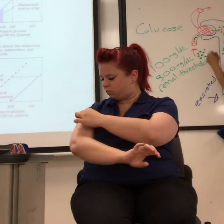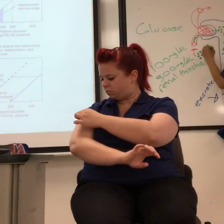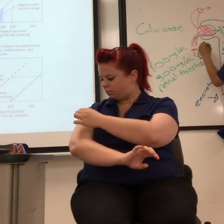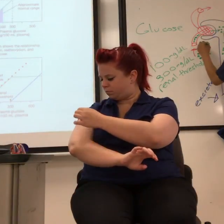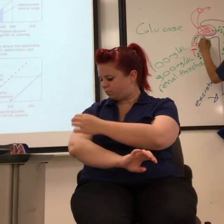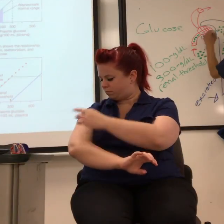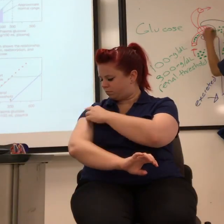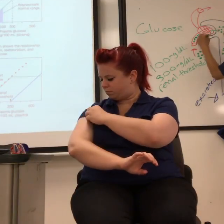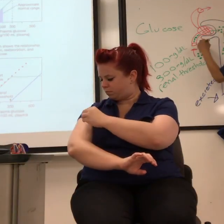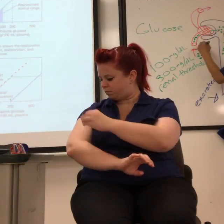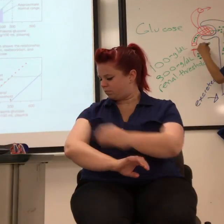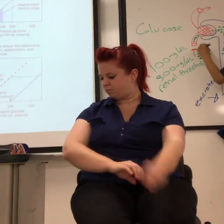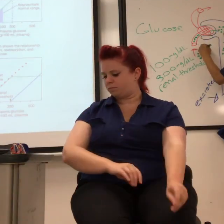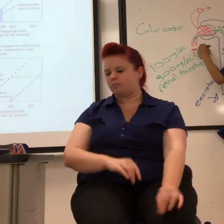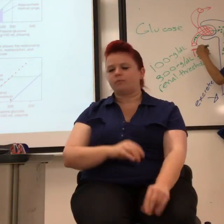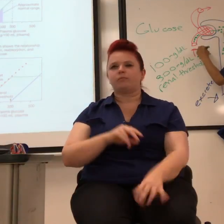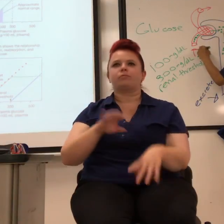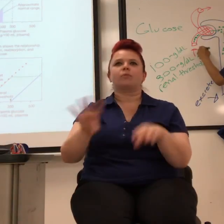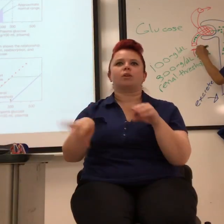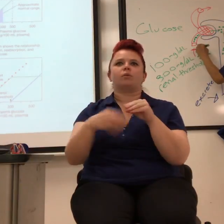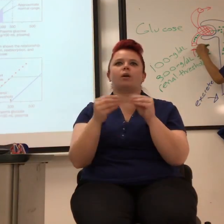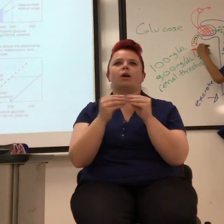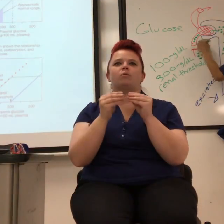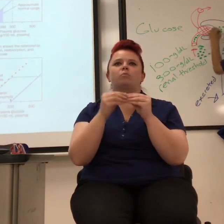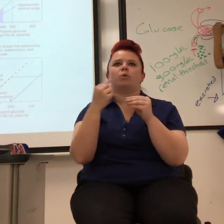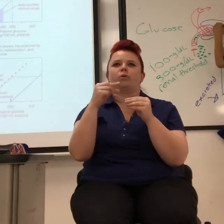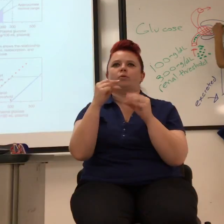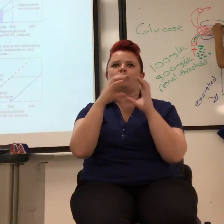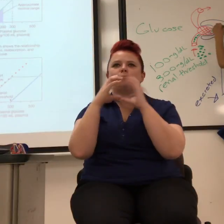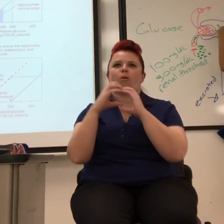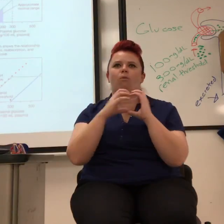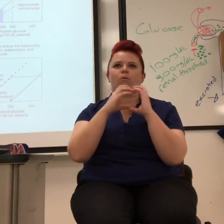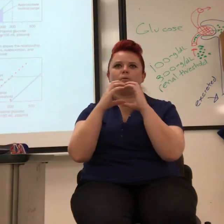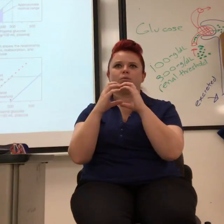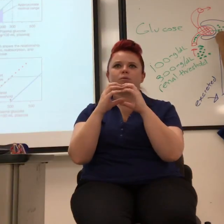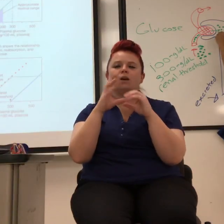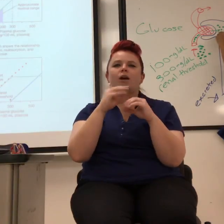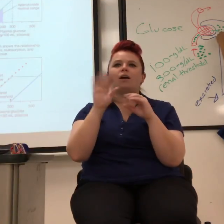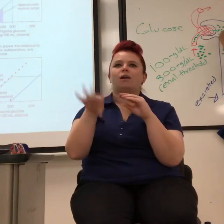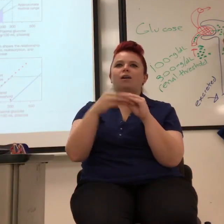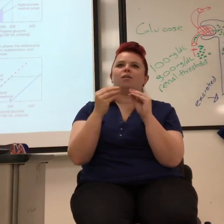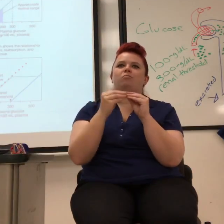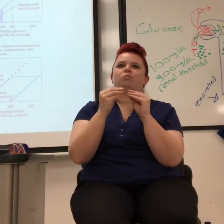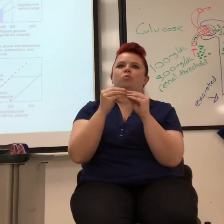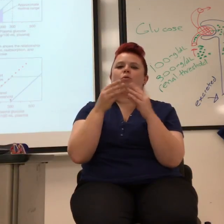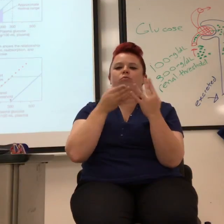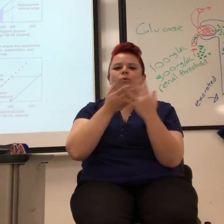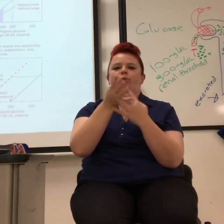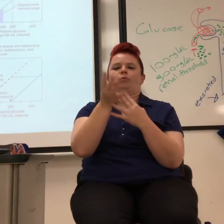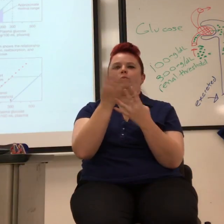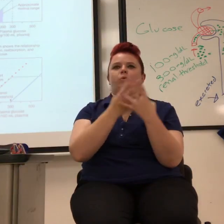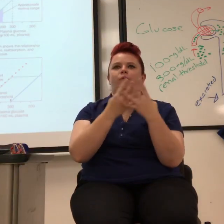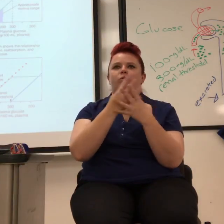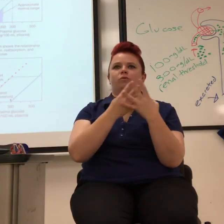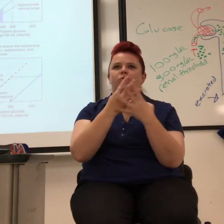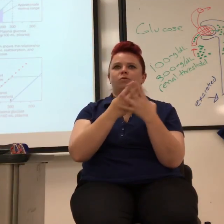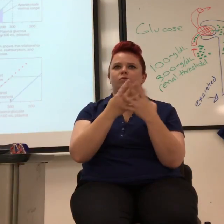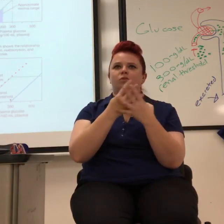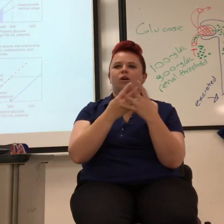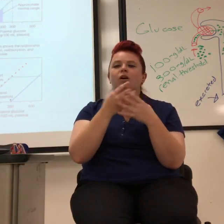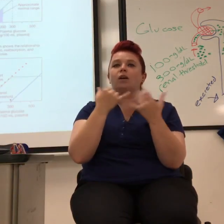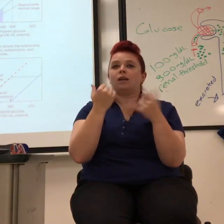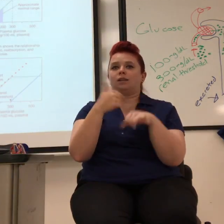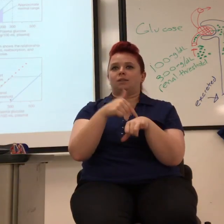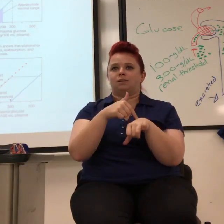I'll just draw more green balls and more being filtered. You know, this